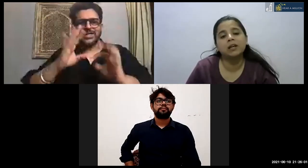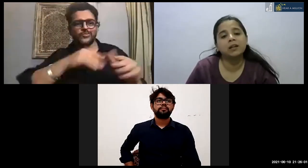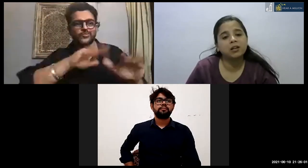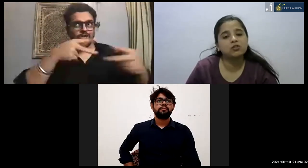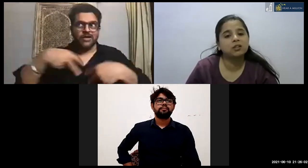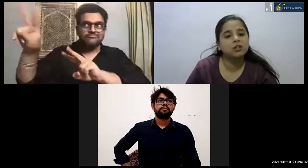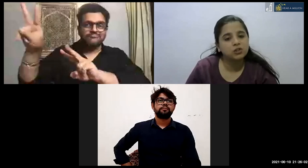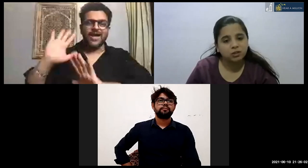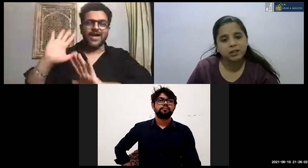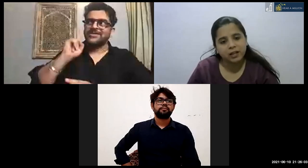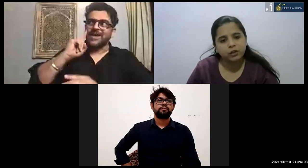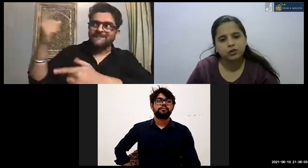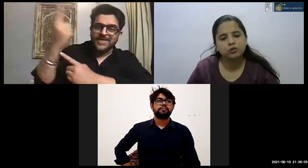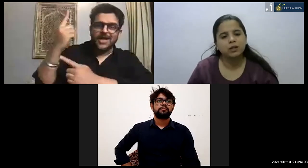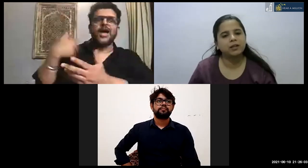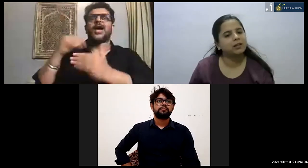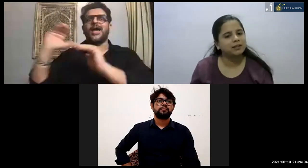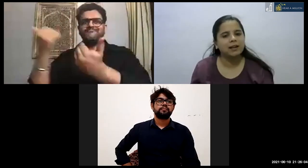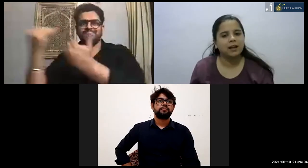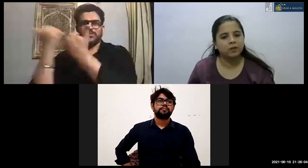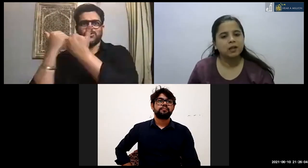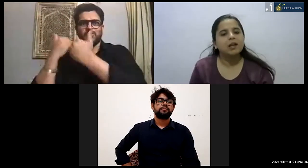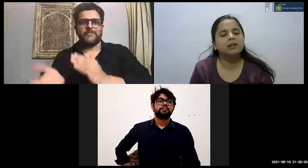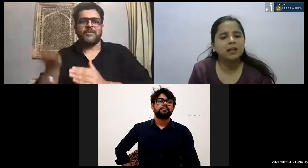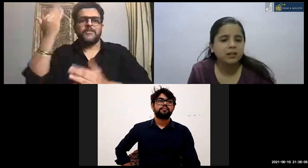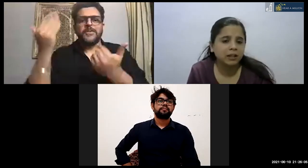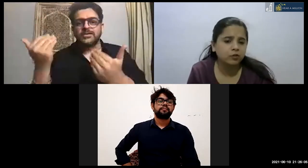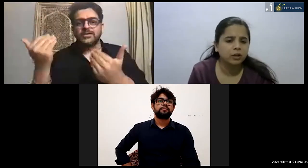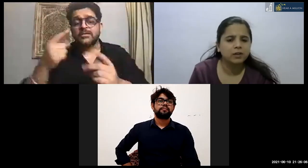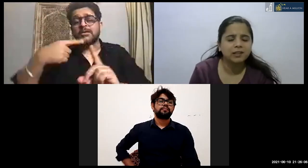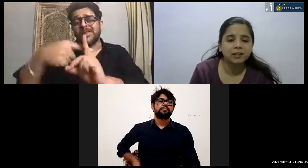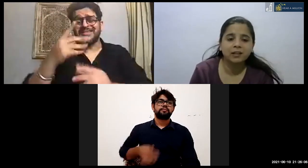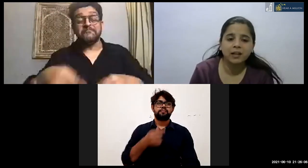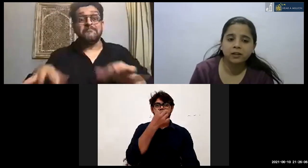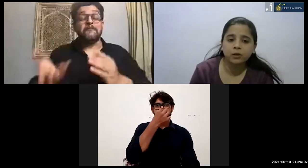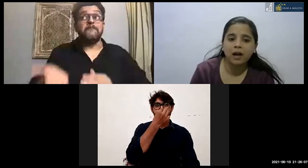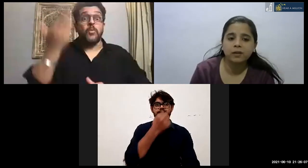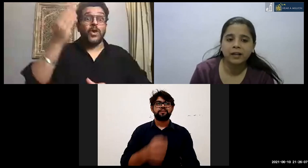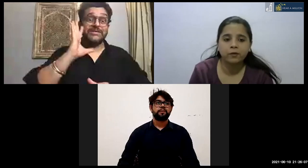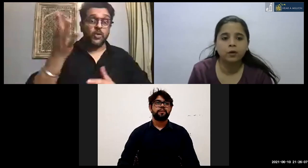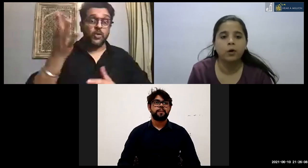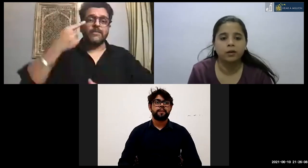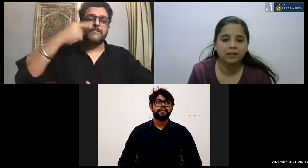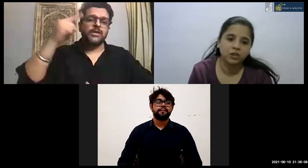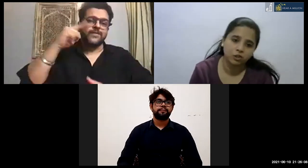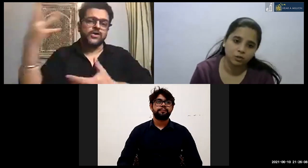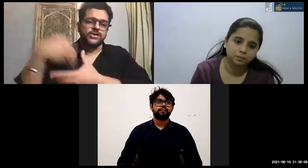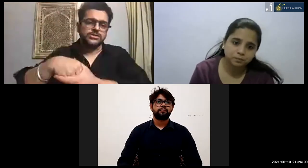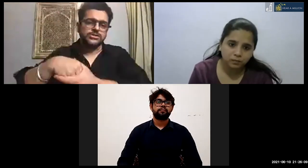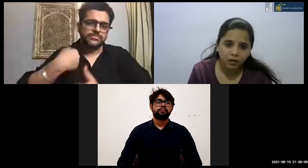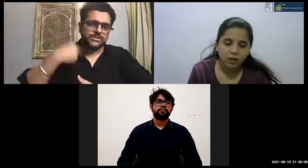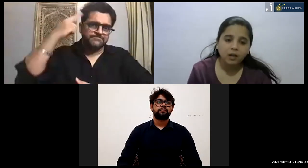maybe we can encourage the teachers, hearing teachers to learn Indian Sign Language. Then deaf children will see that yeah, they do have a deaf role model as a